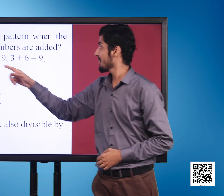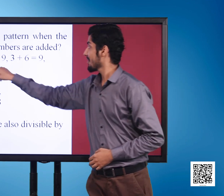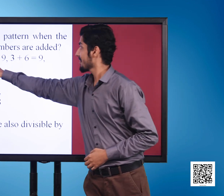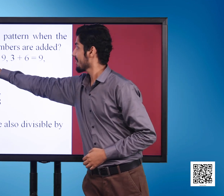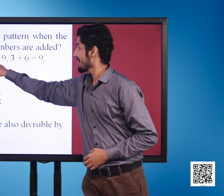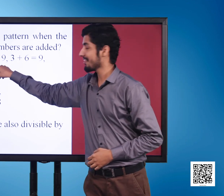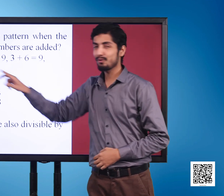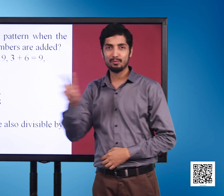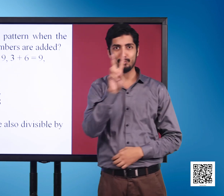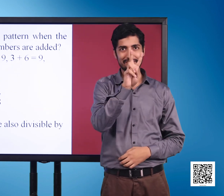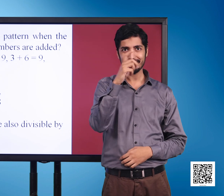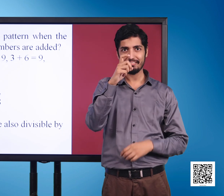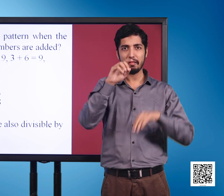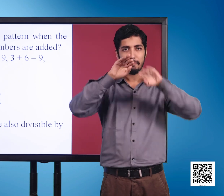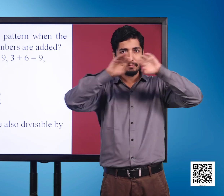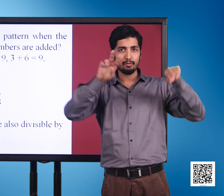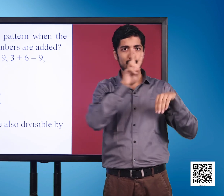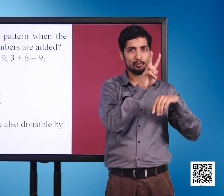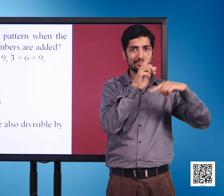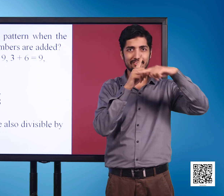2 plus 7 is equal to 9.